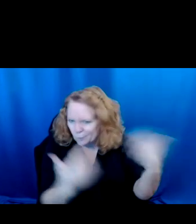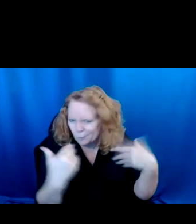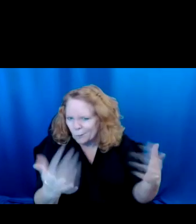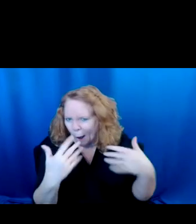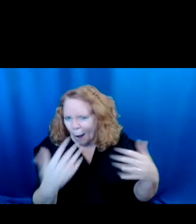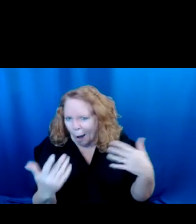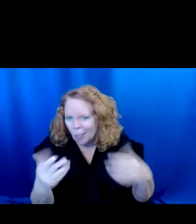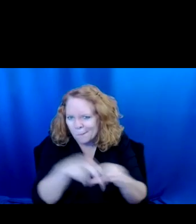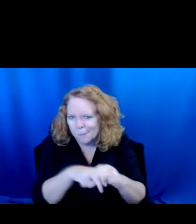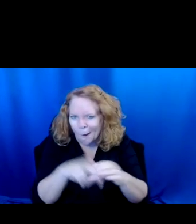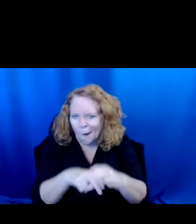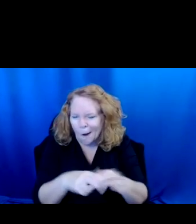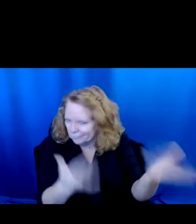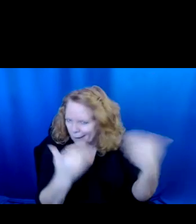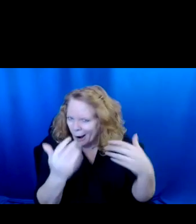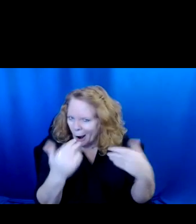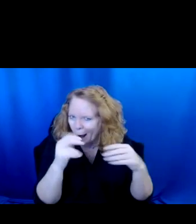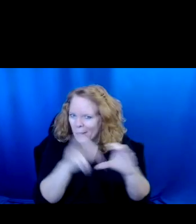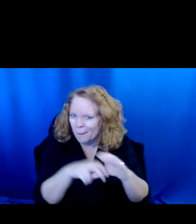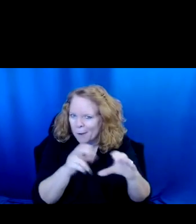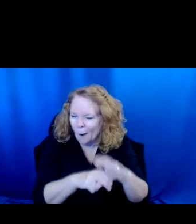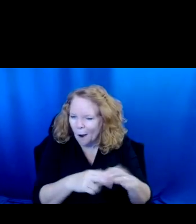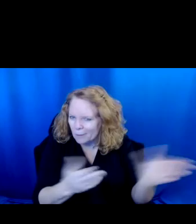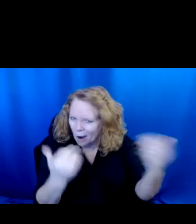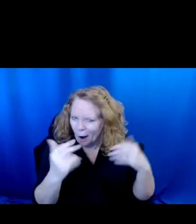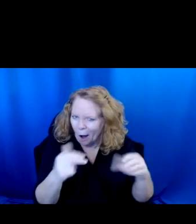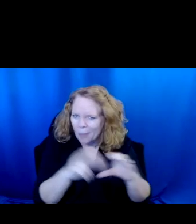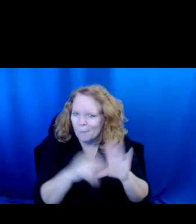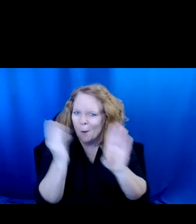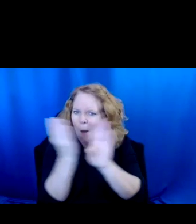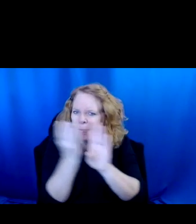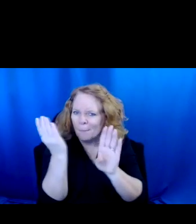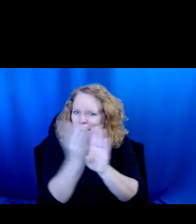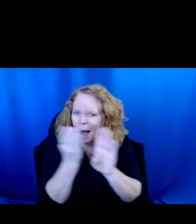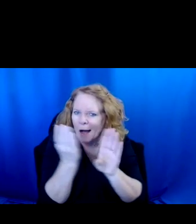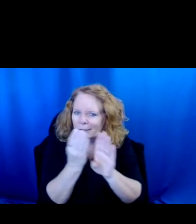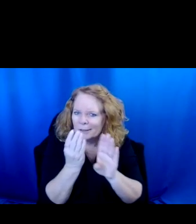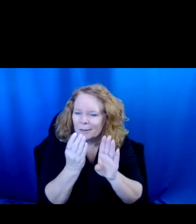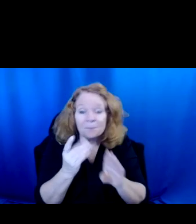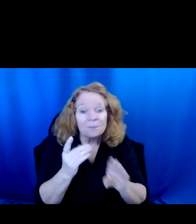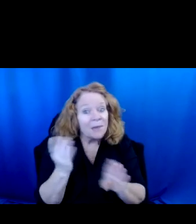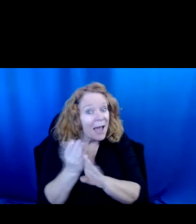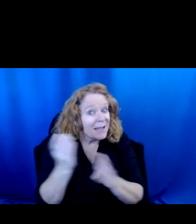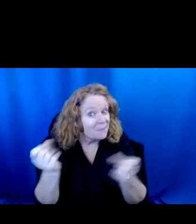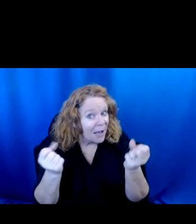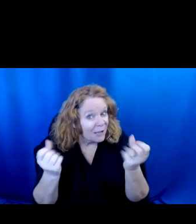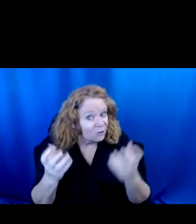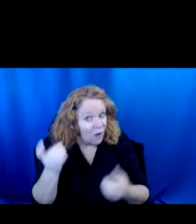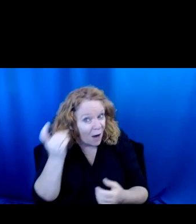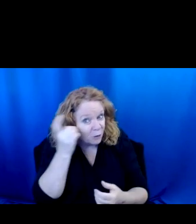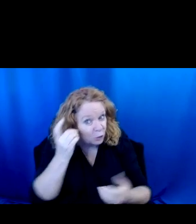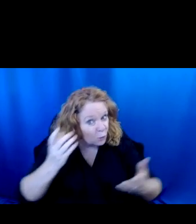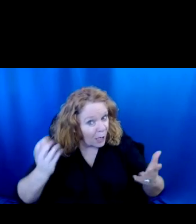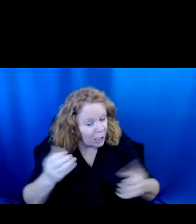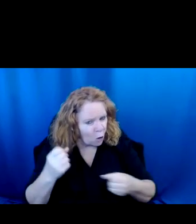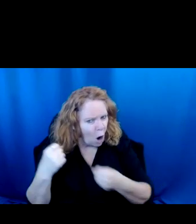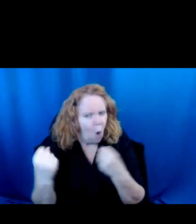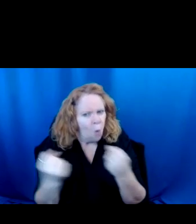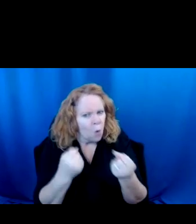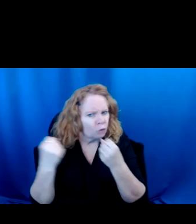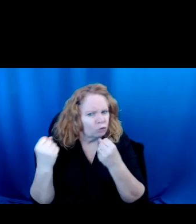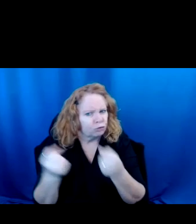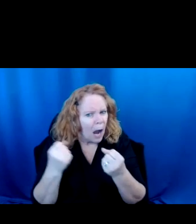aboard, all aboard, all aboard the bus. It's bus driver Drew here to drive you.